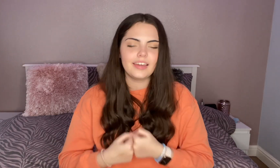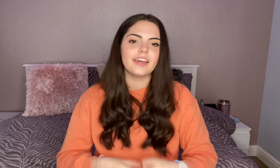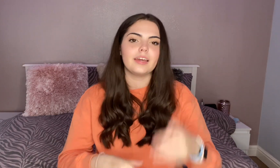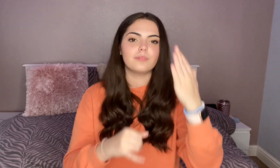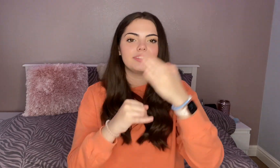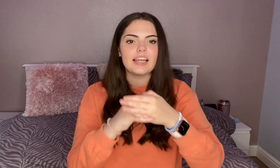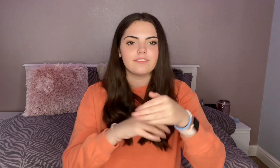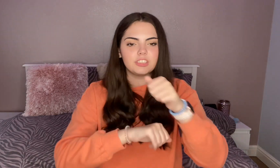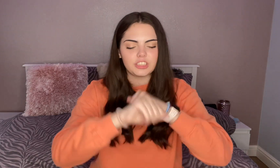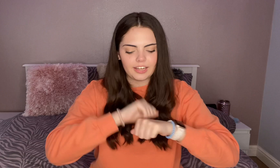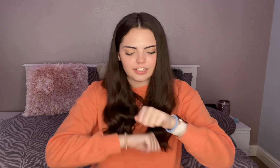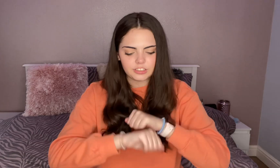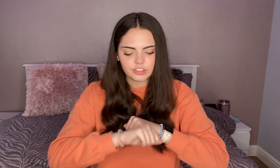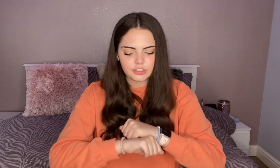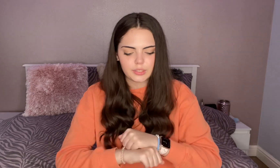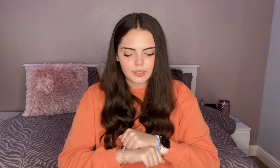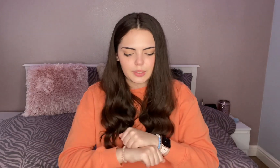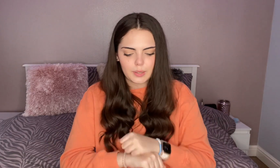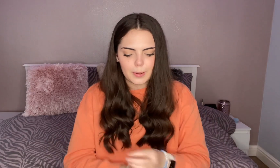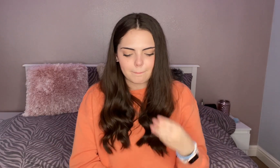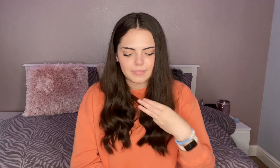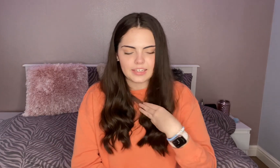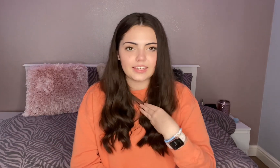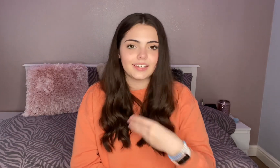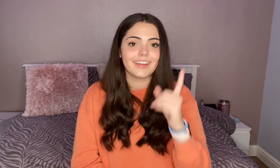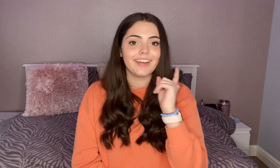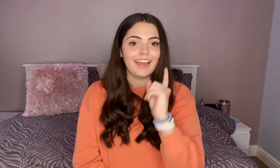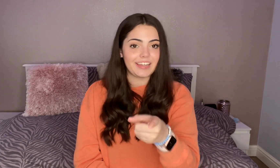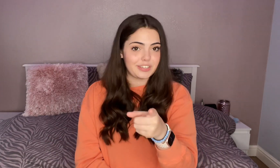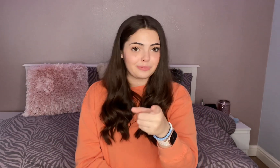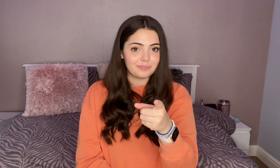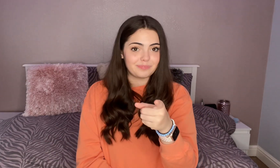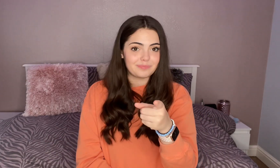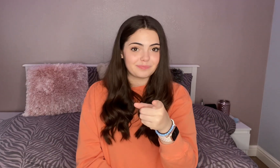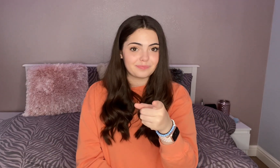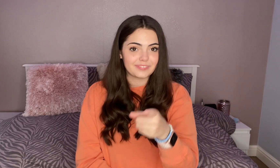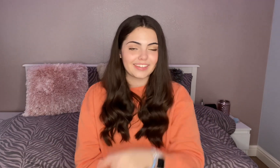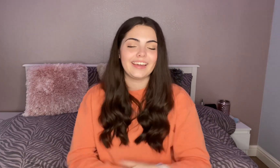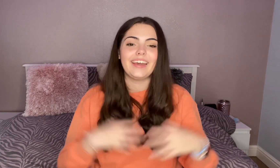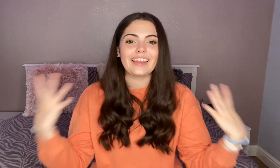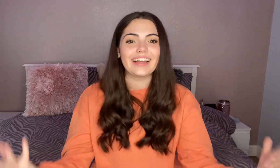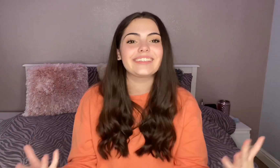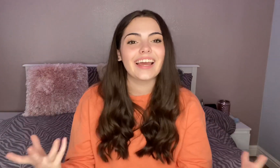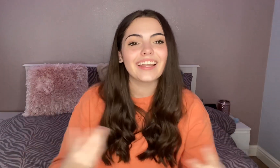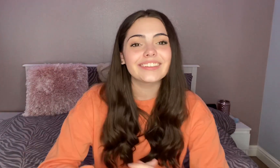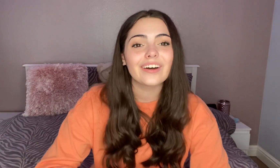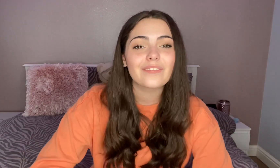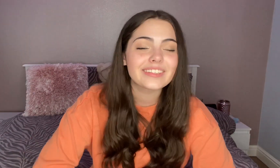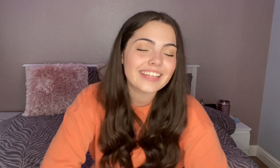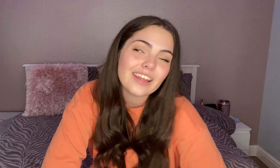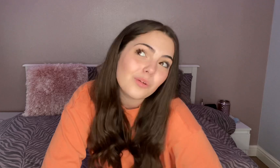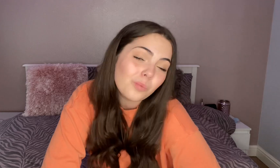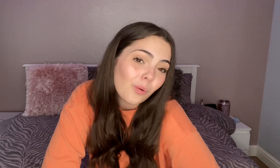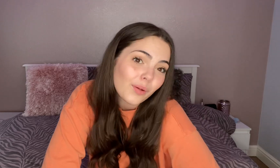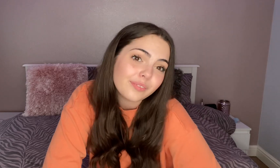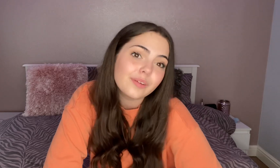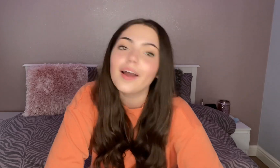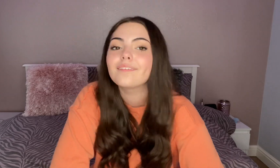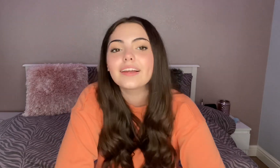It will never change me and you. That is the end of the song. It's the end of the walkthrough. I really